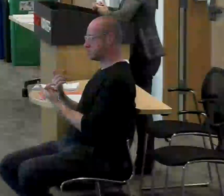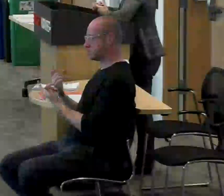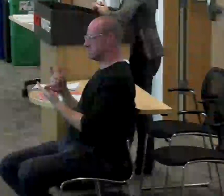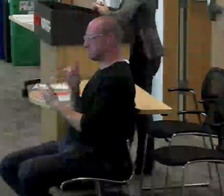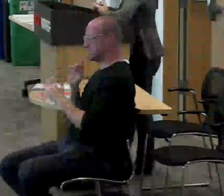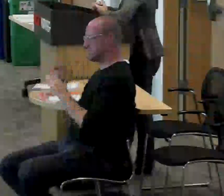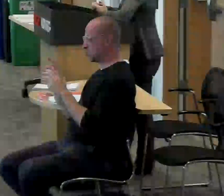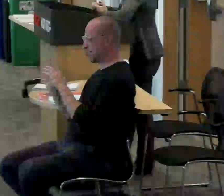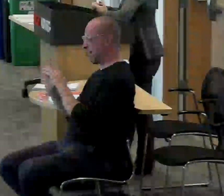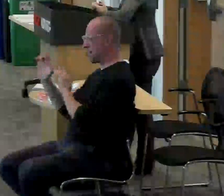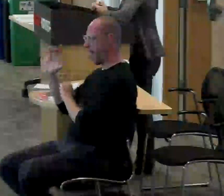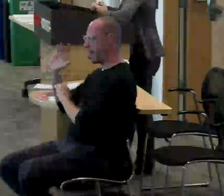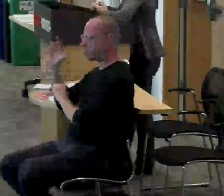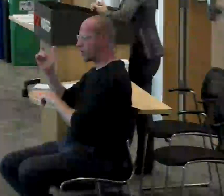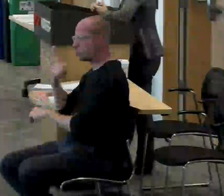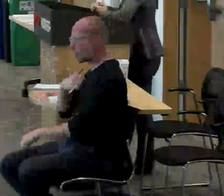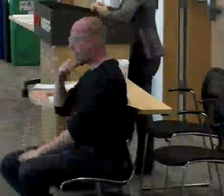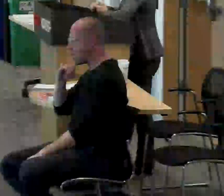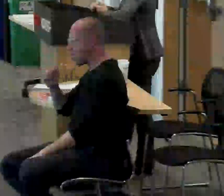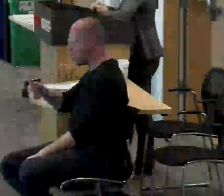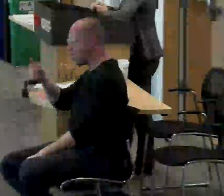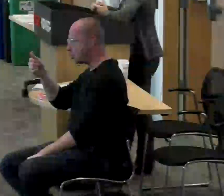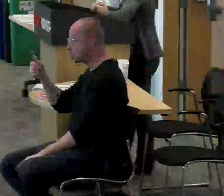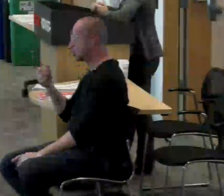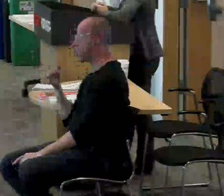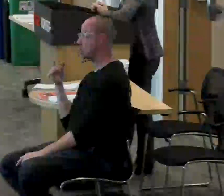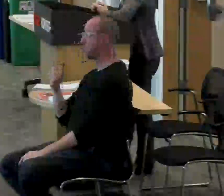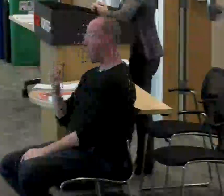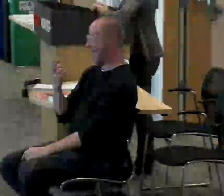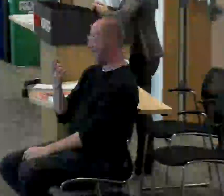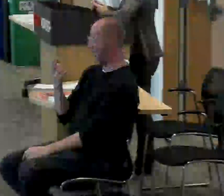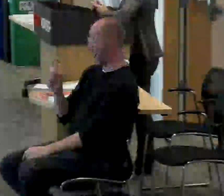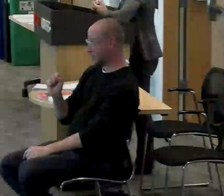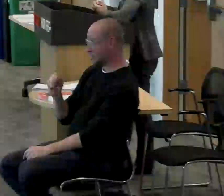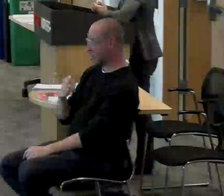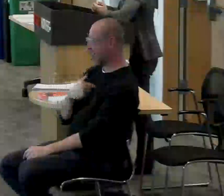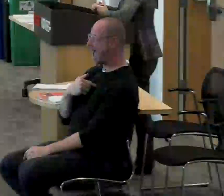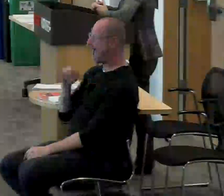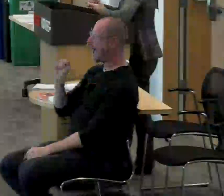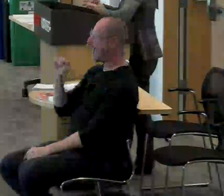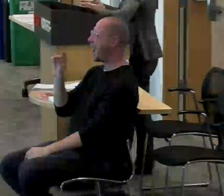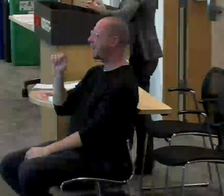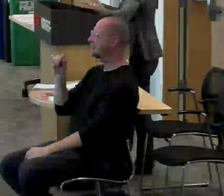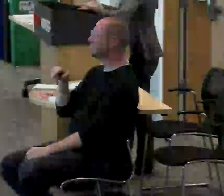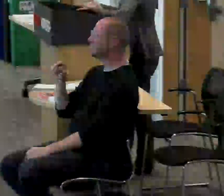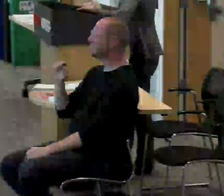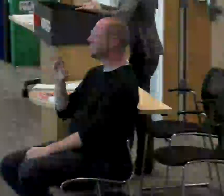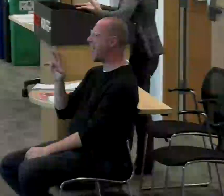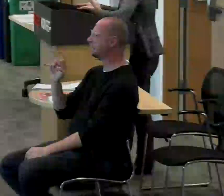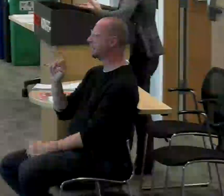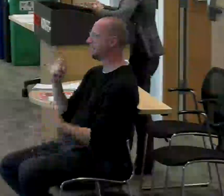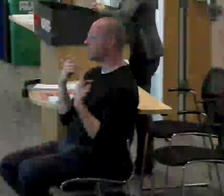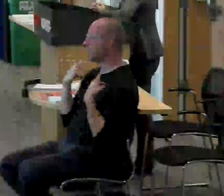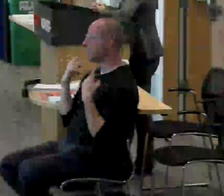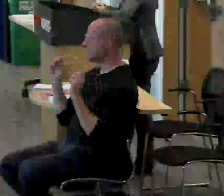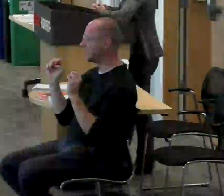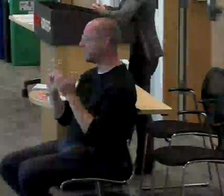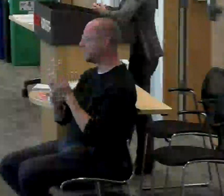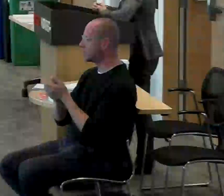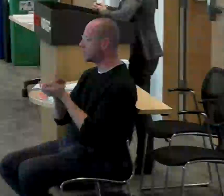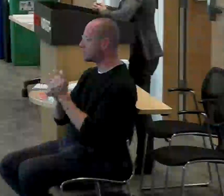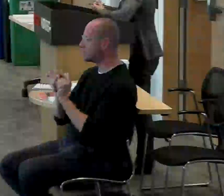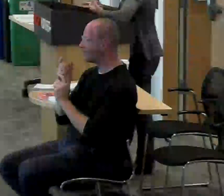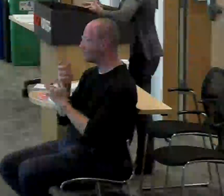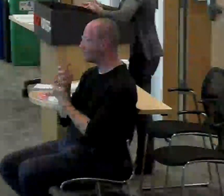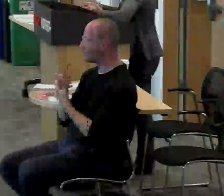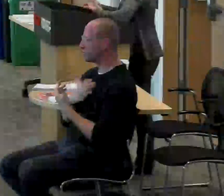for various reasons. So would that be Onset. enough? Would Yeah, that- onset. If you can prove to your doctor, you